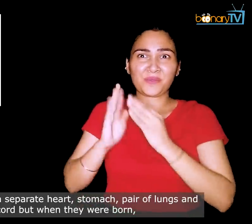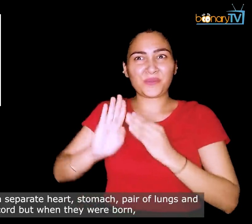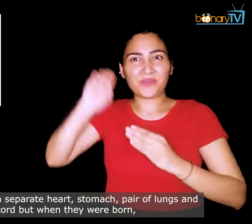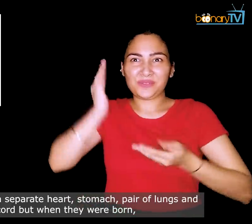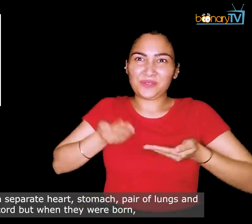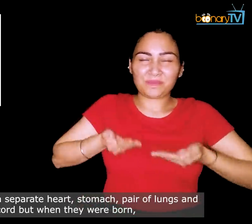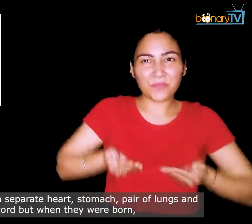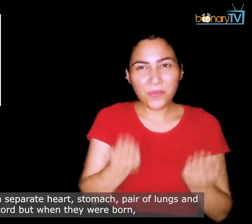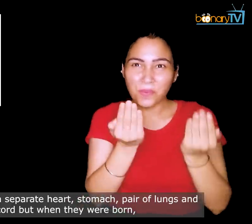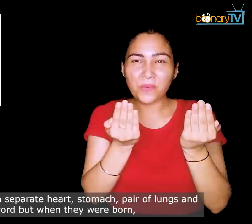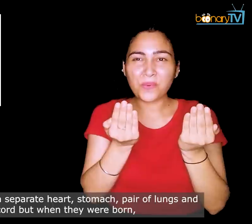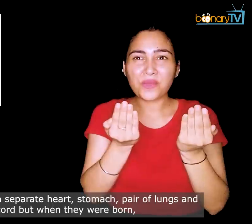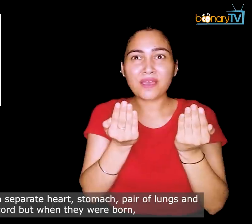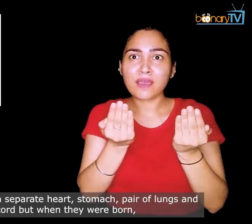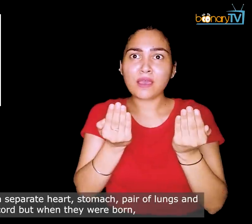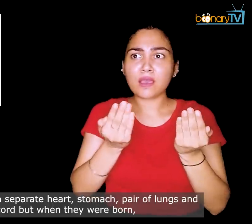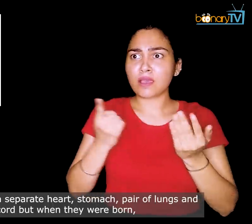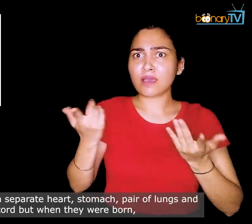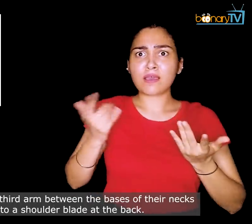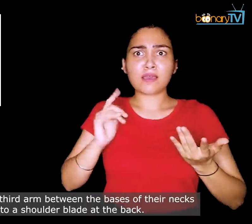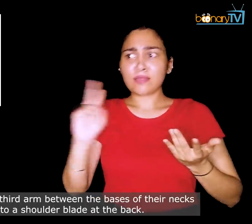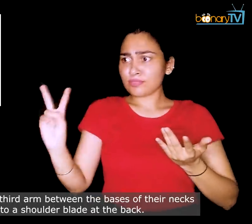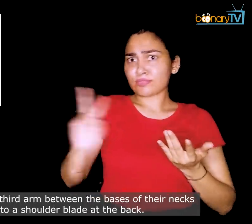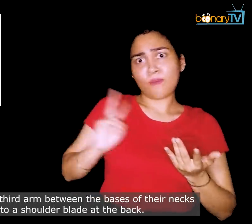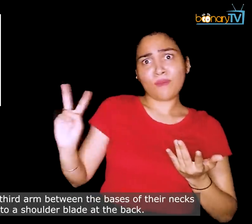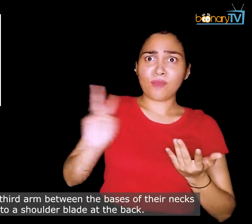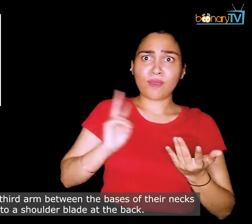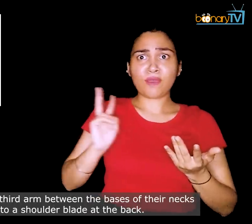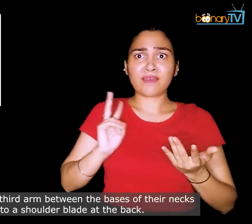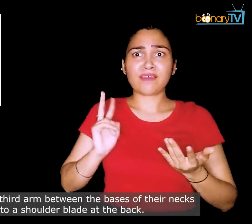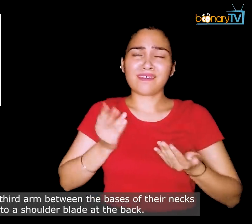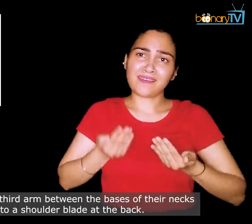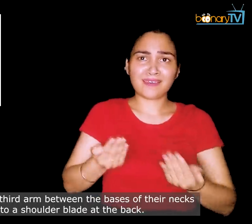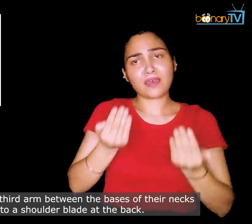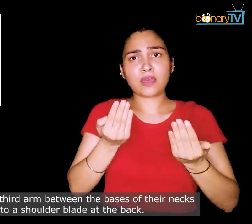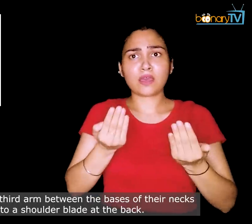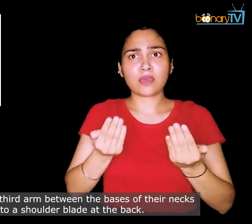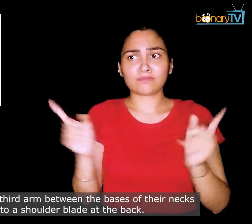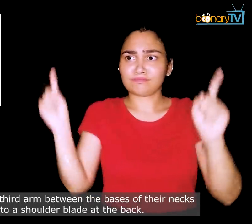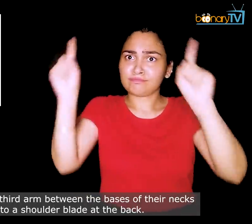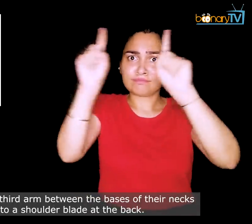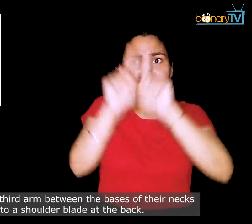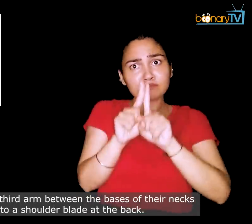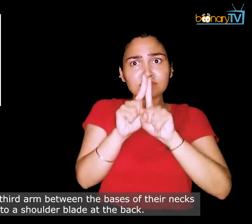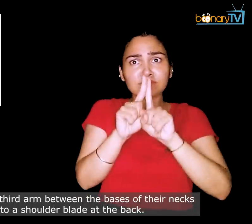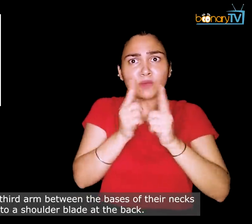when they were born, at birth, they had